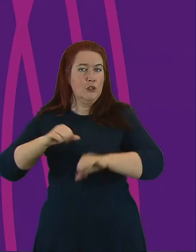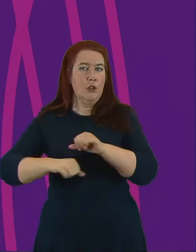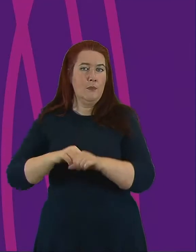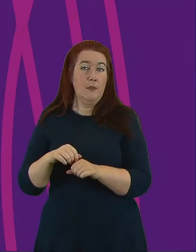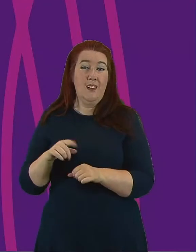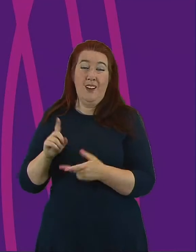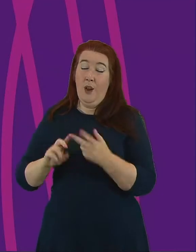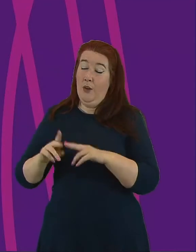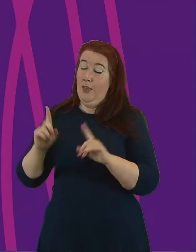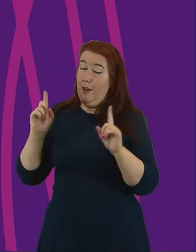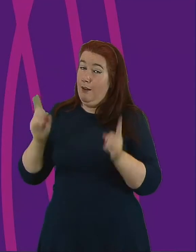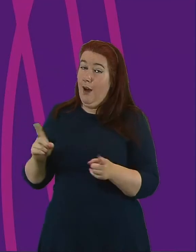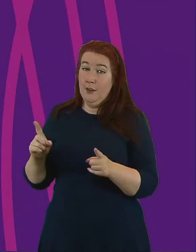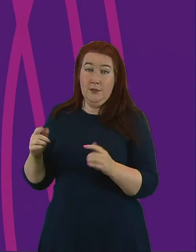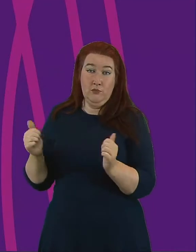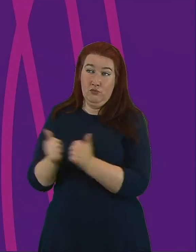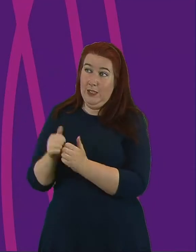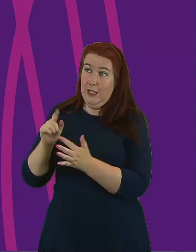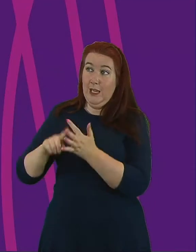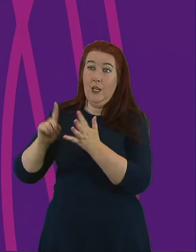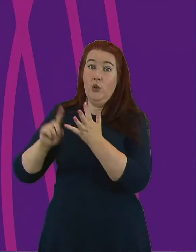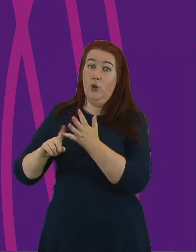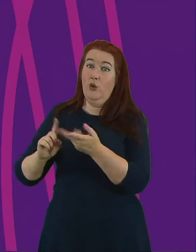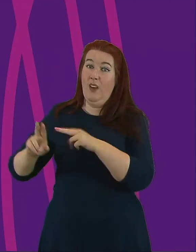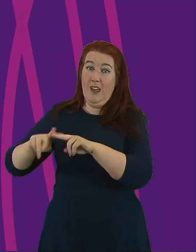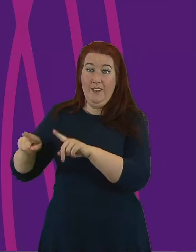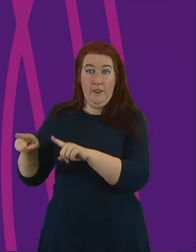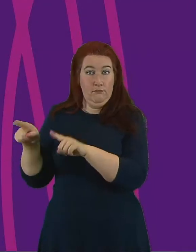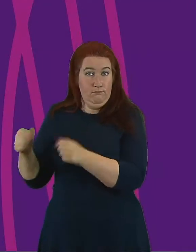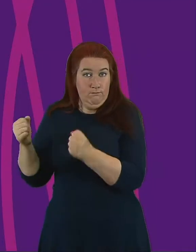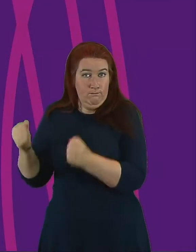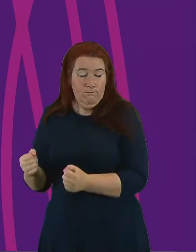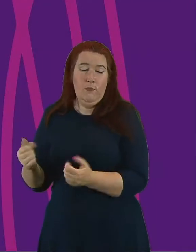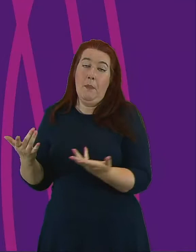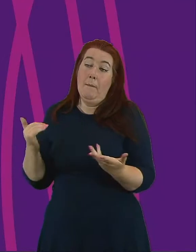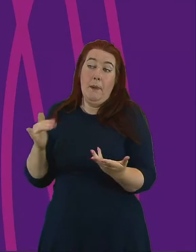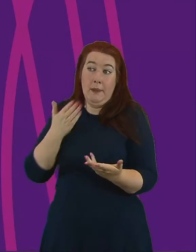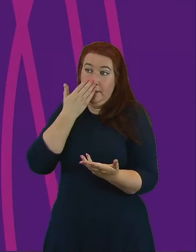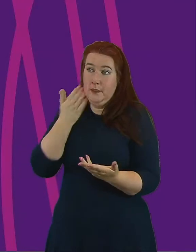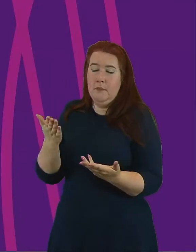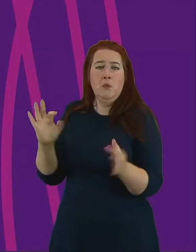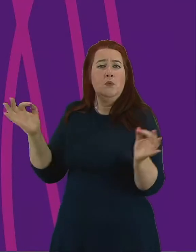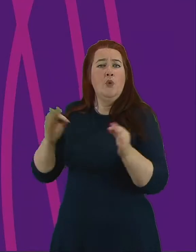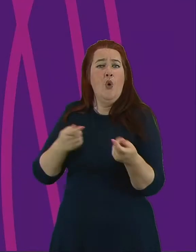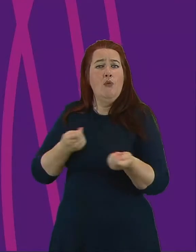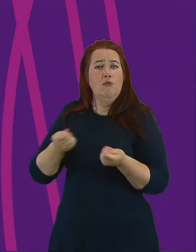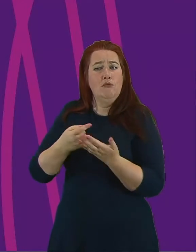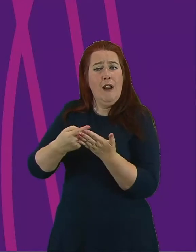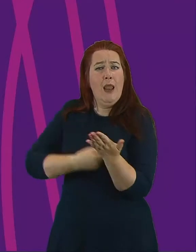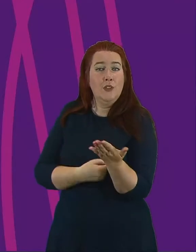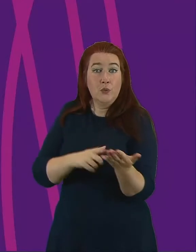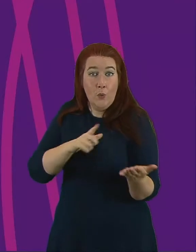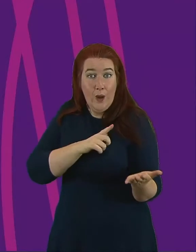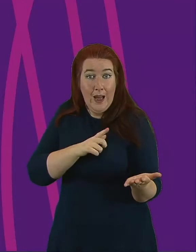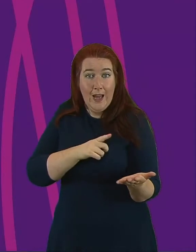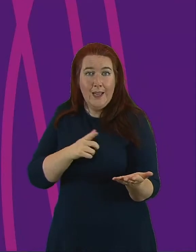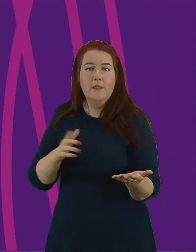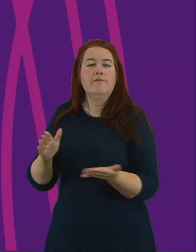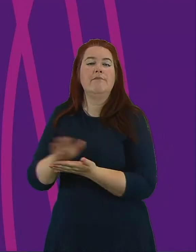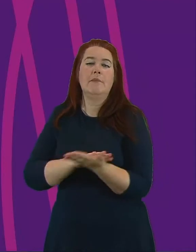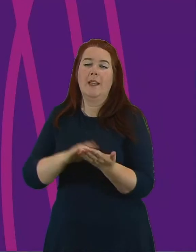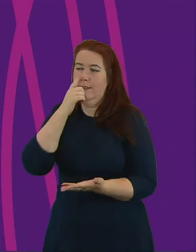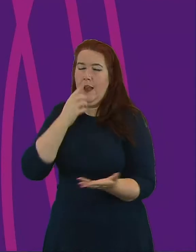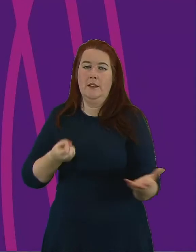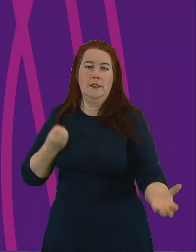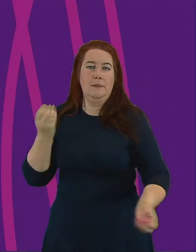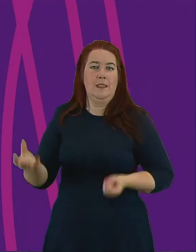if they insist upon that, but that may be where they are going, to have no regulations. And why would they have no regulations? Because they could spend money willy-nilly